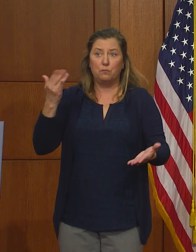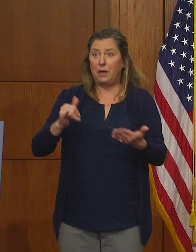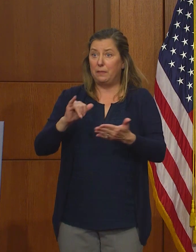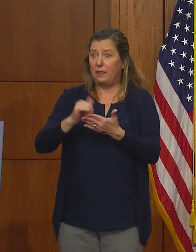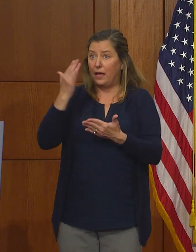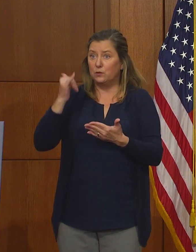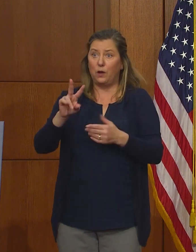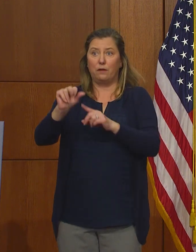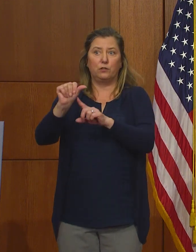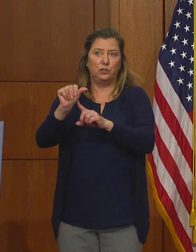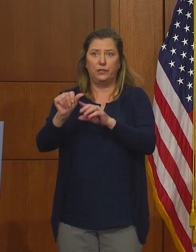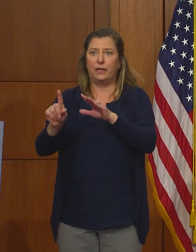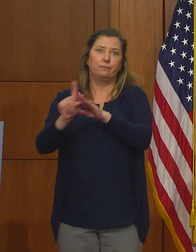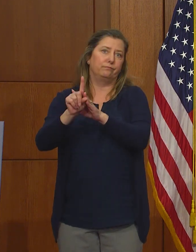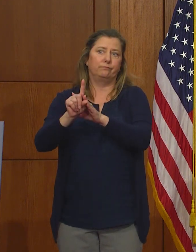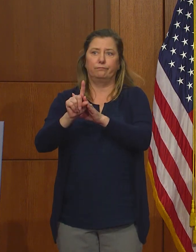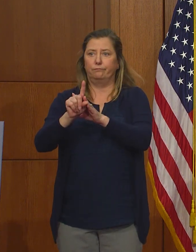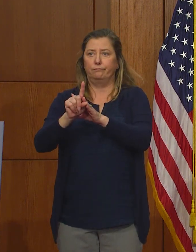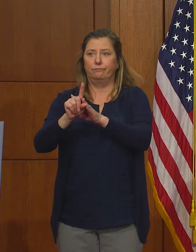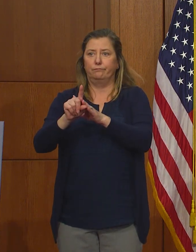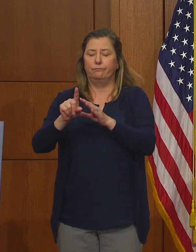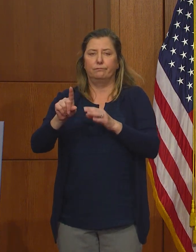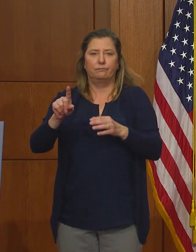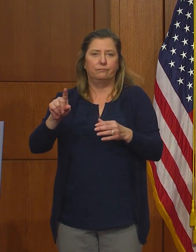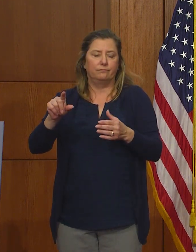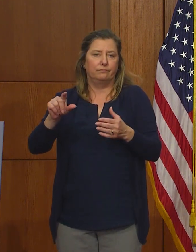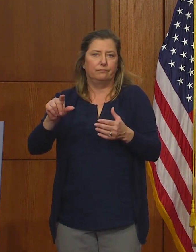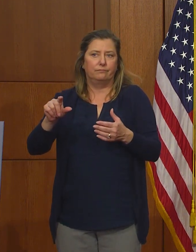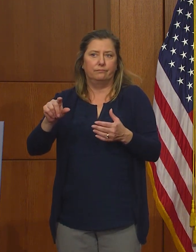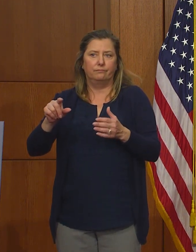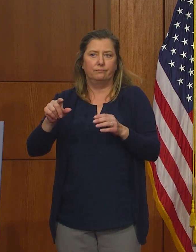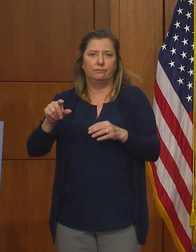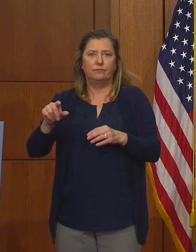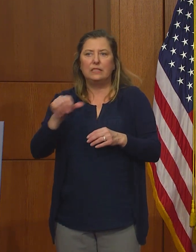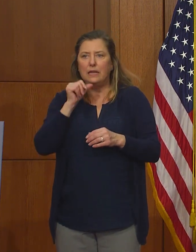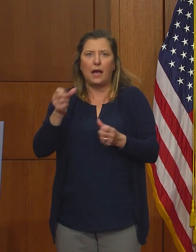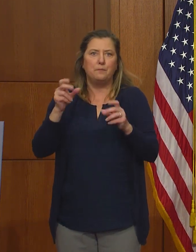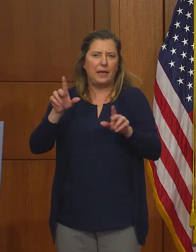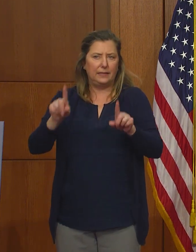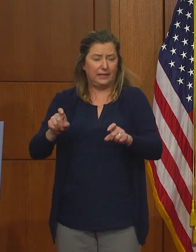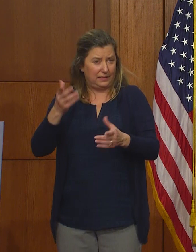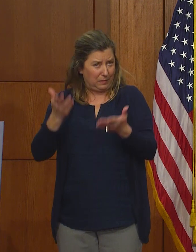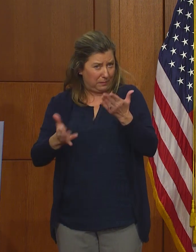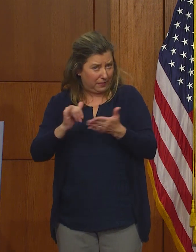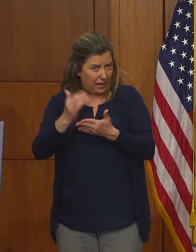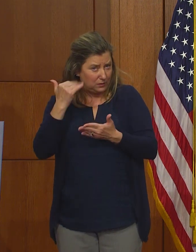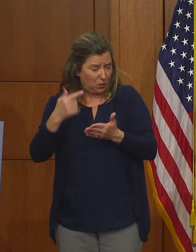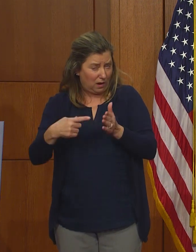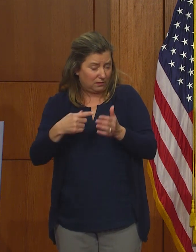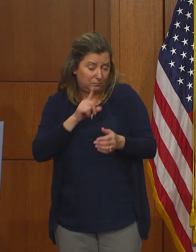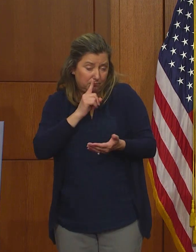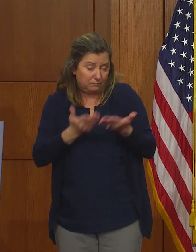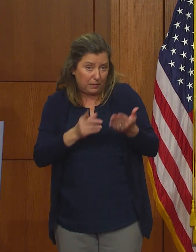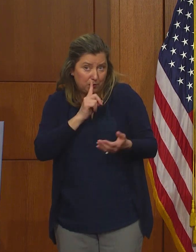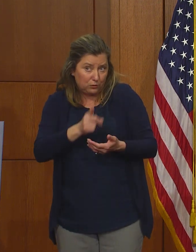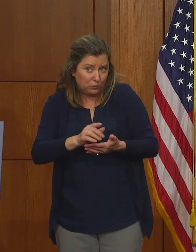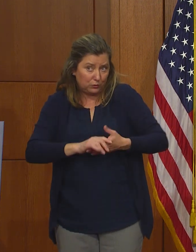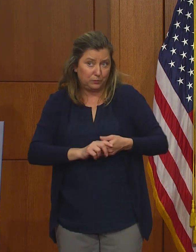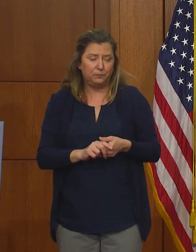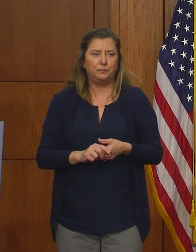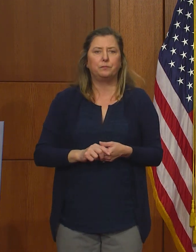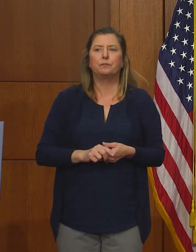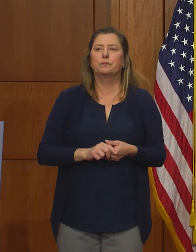as one of the least, doing the least number of tests. I don't know if that's true, but. And